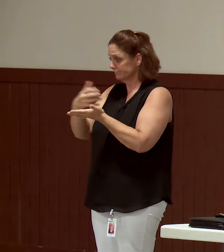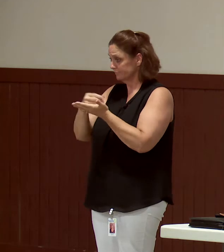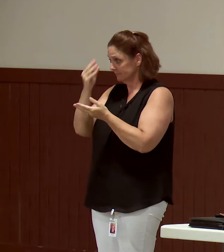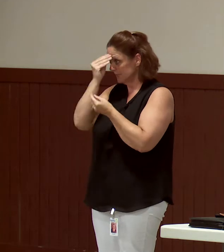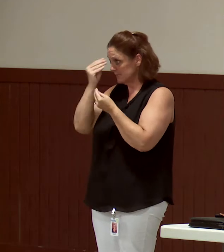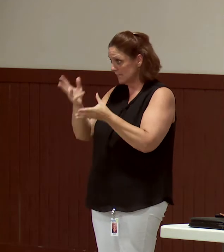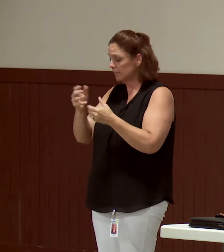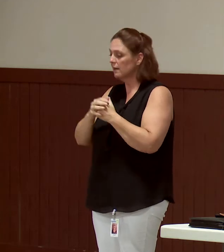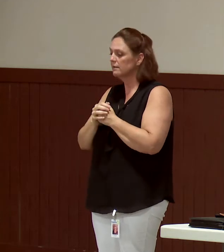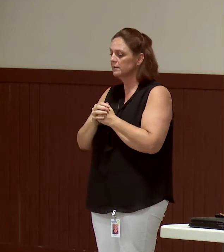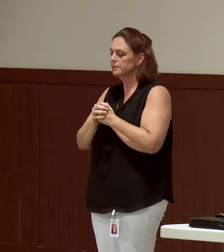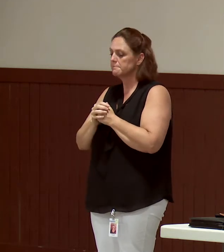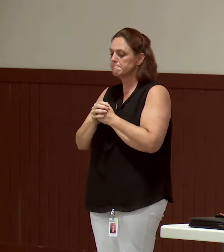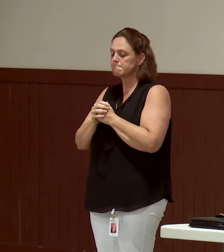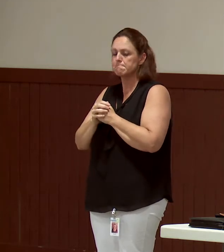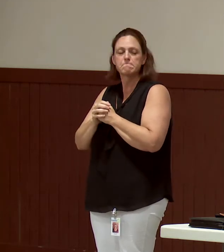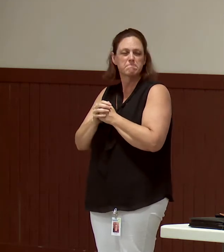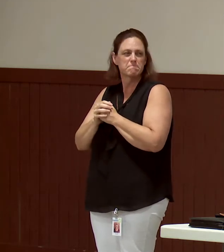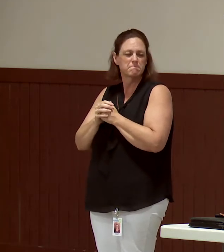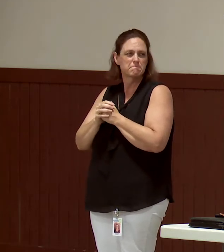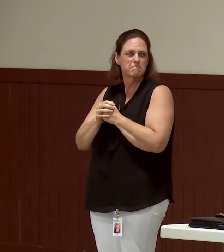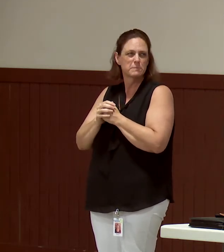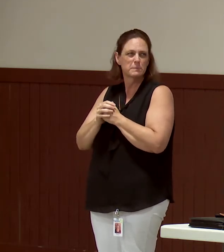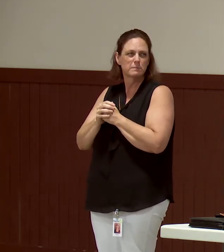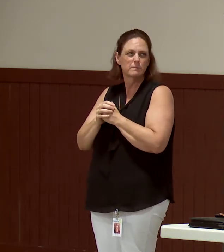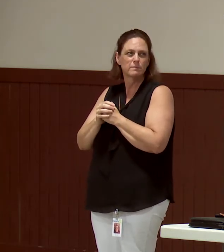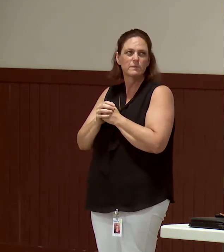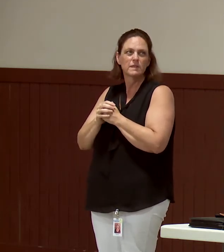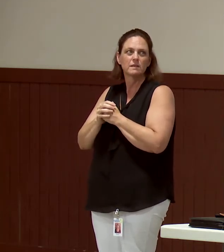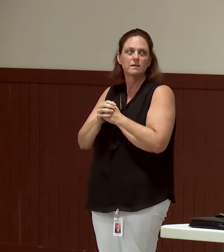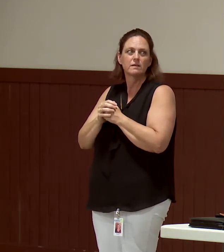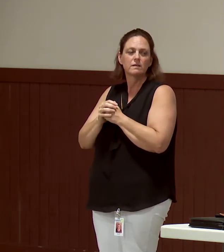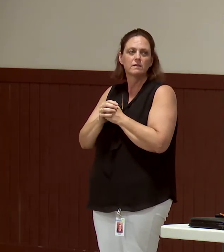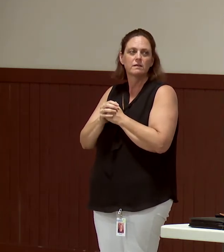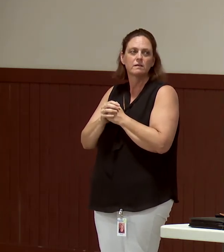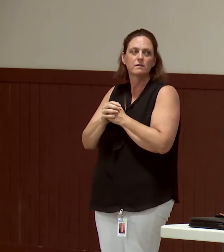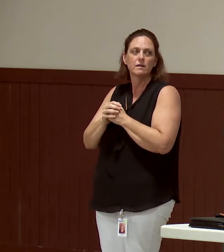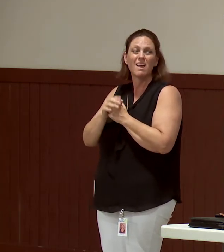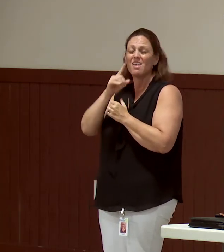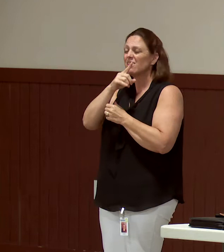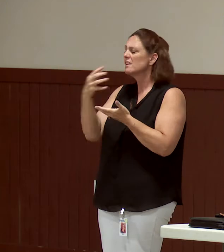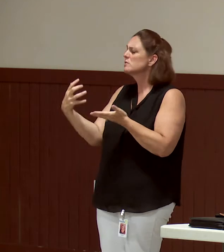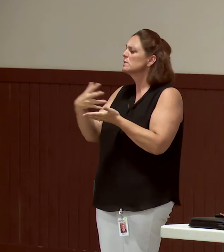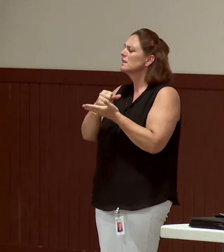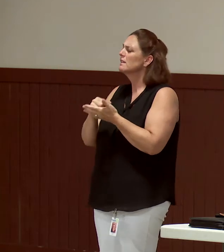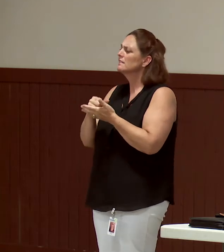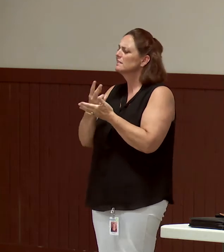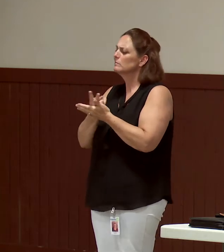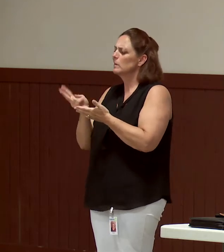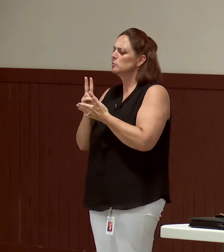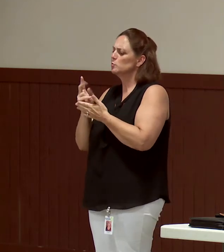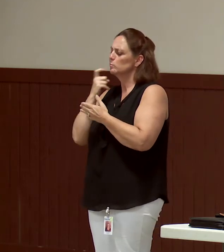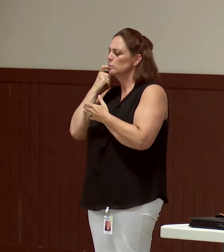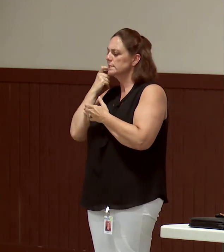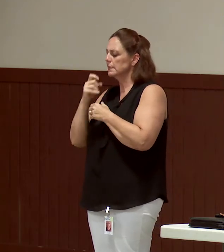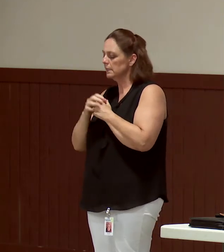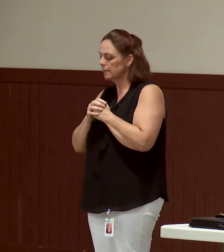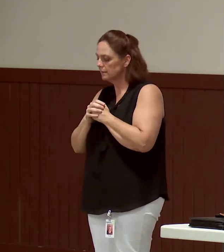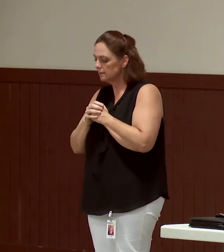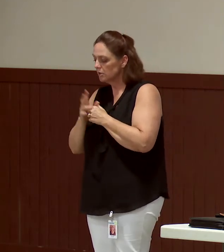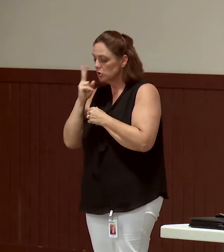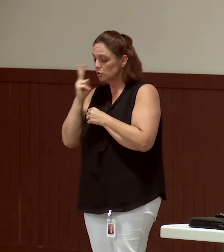until just up until a couple of weeks ago. So we see that the percentage